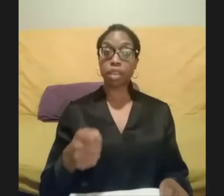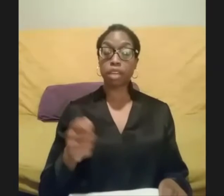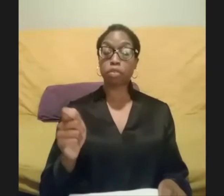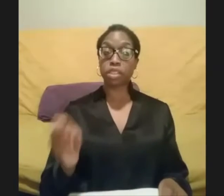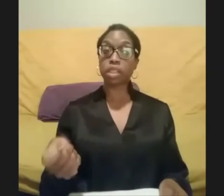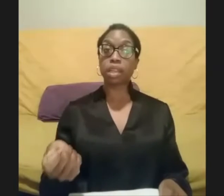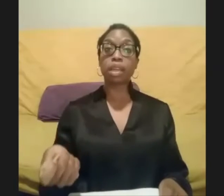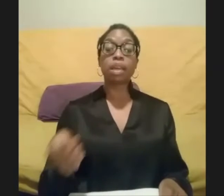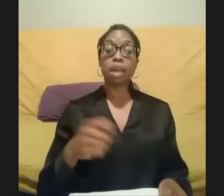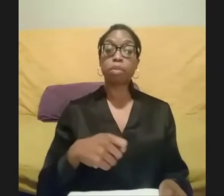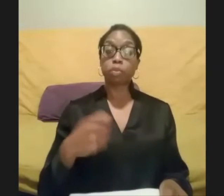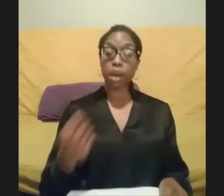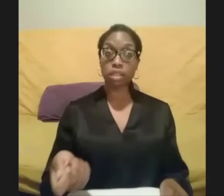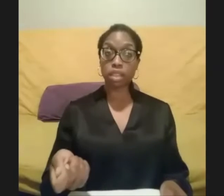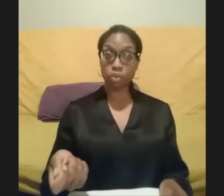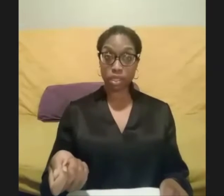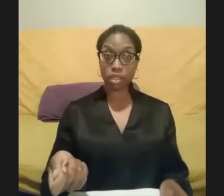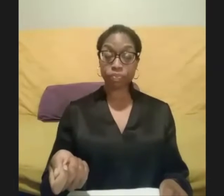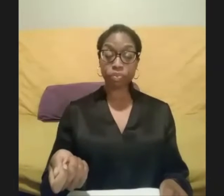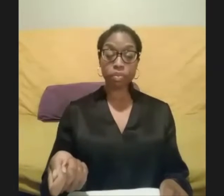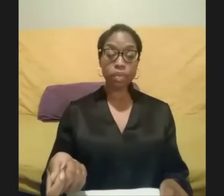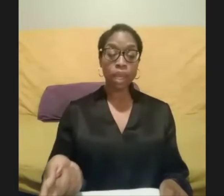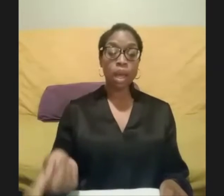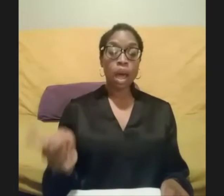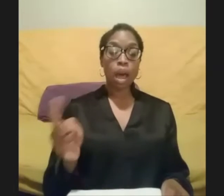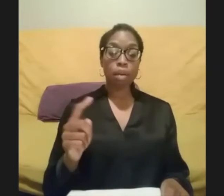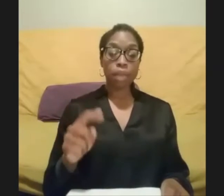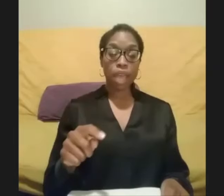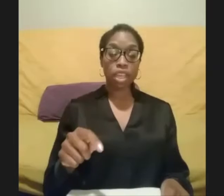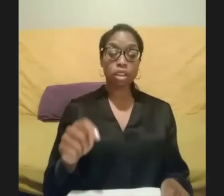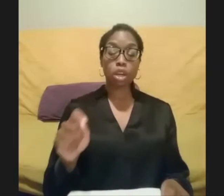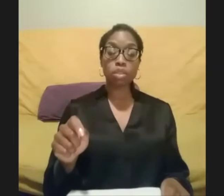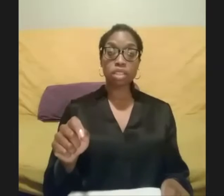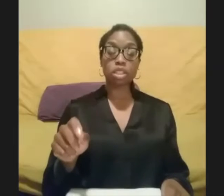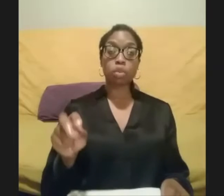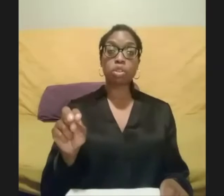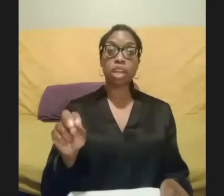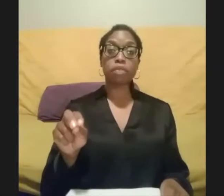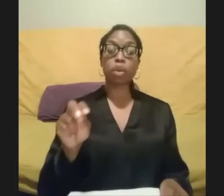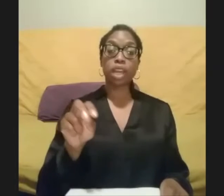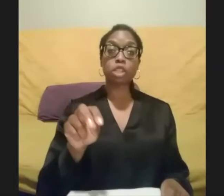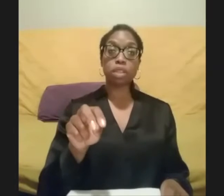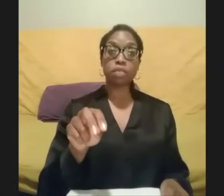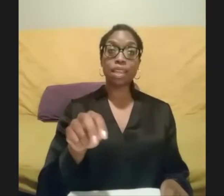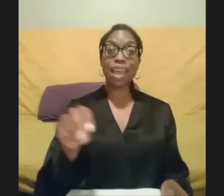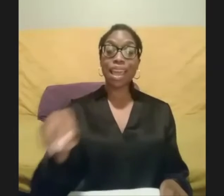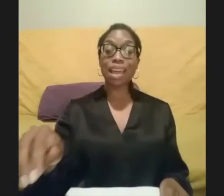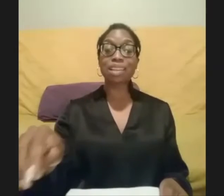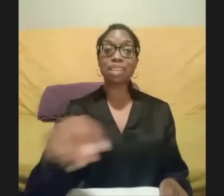your fertility and put your pregnancy at risk. And then co-testing is where you check for HPV and the